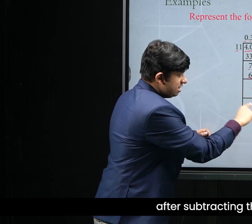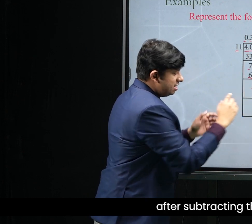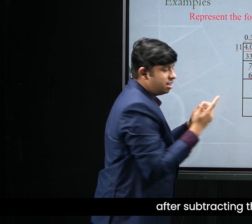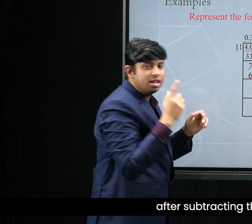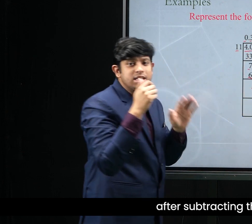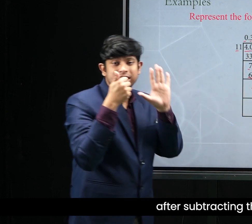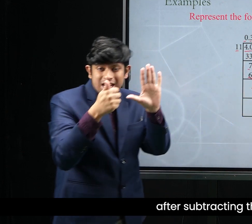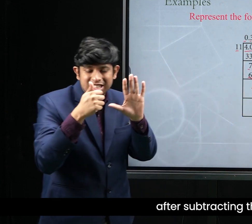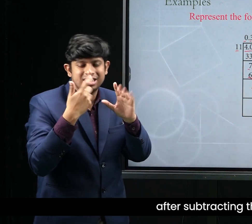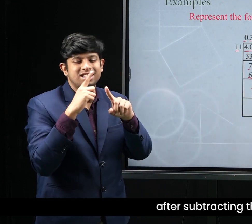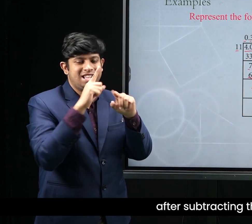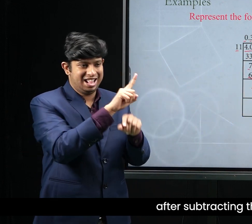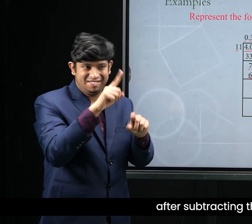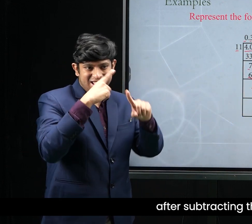is 7.